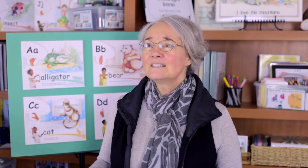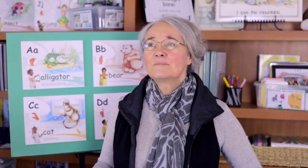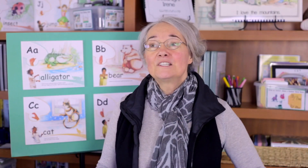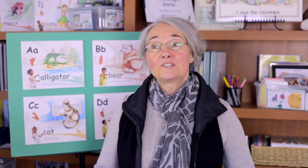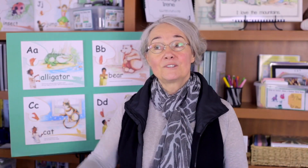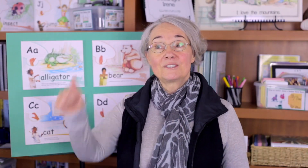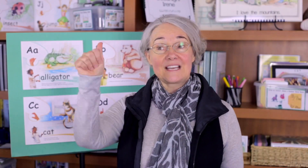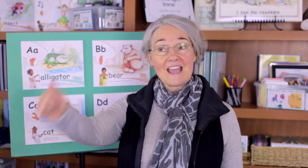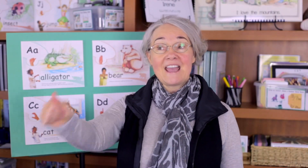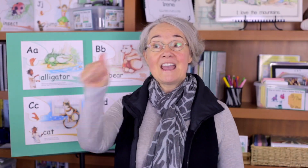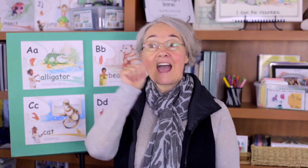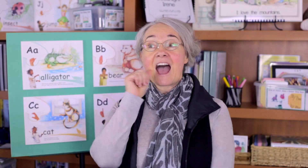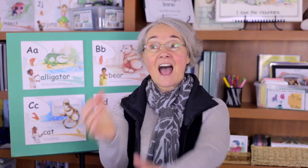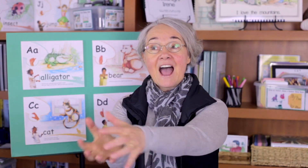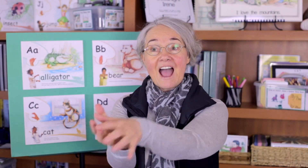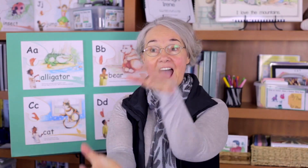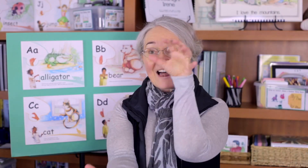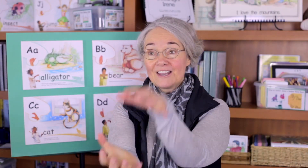Why did we choose